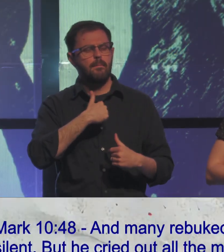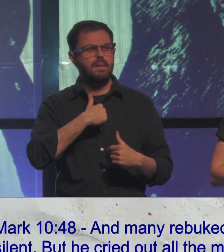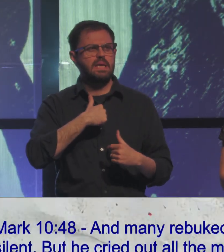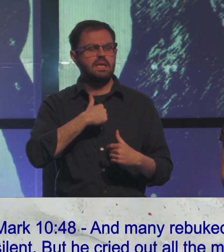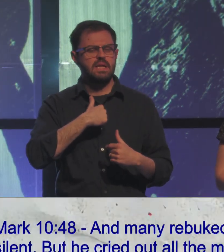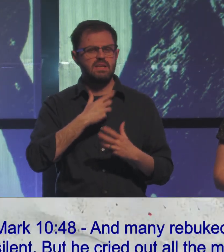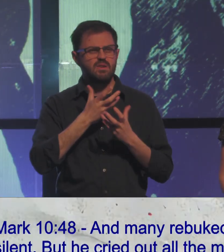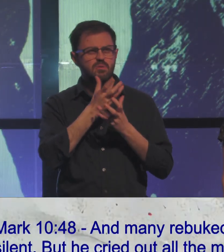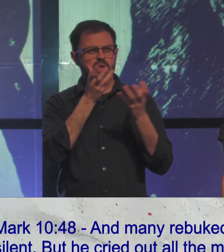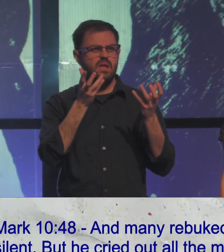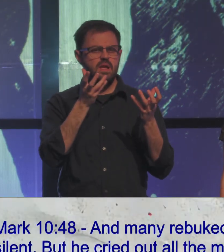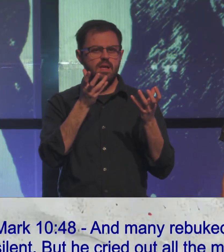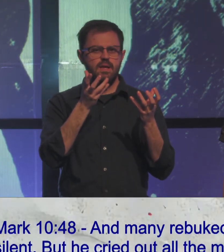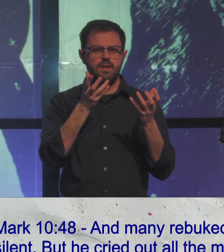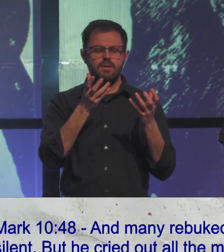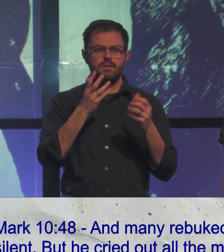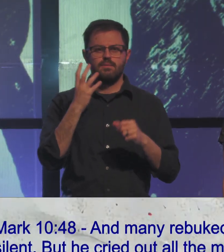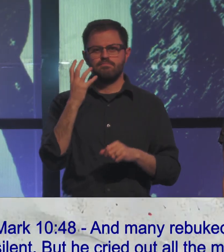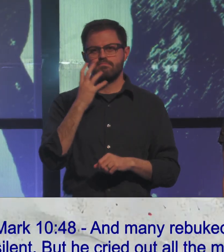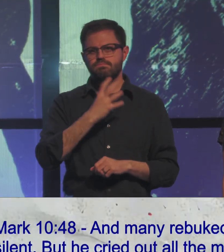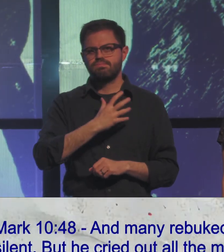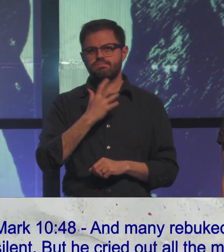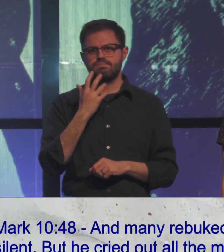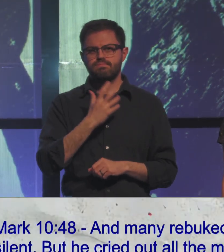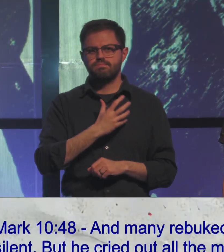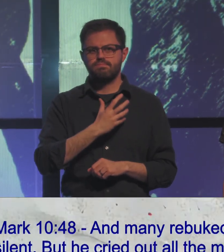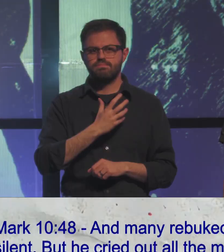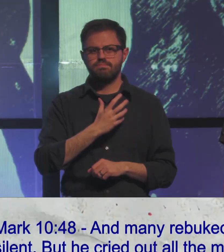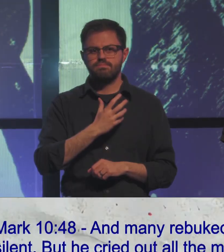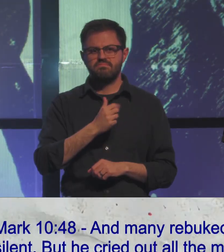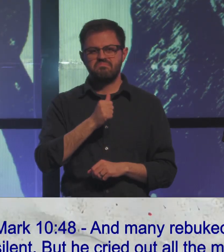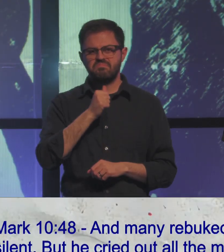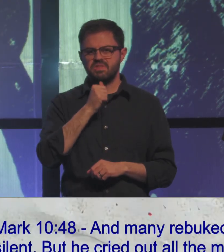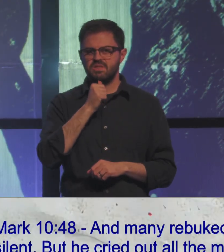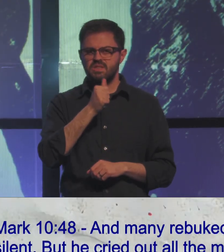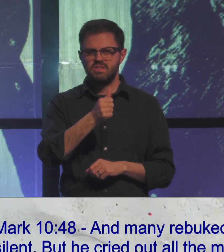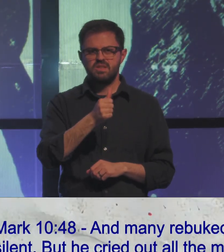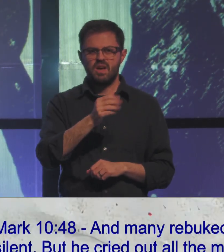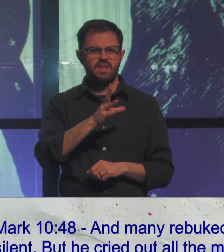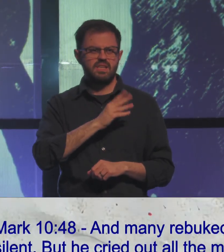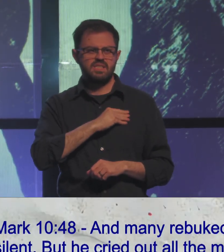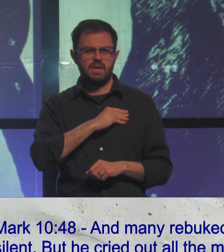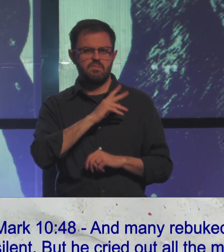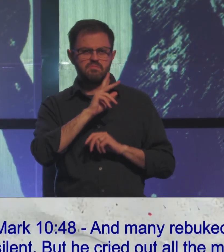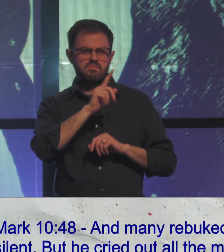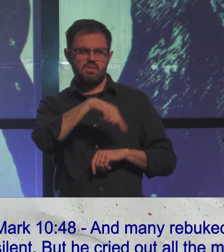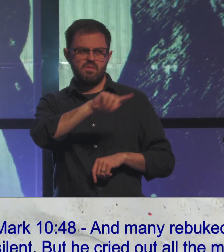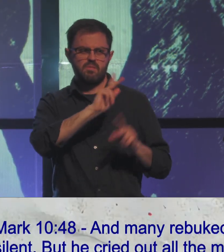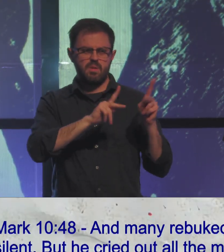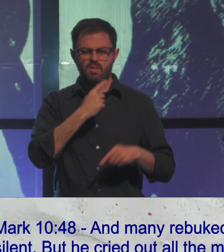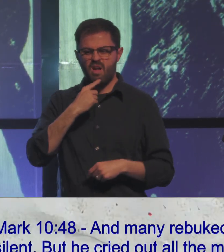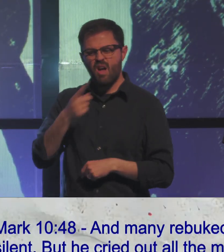me. Totally just did not engage with that crowd.